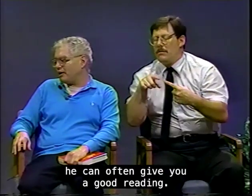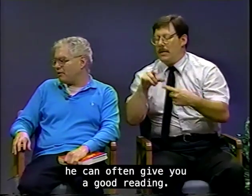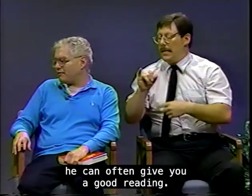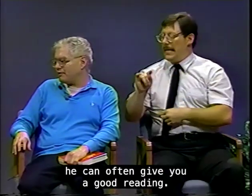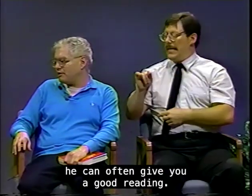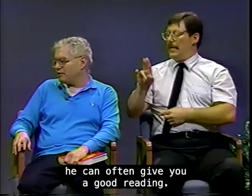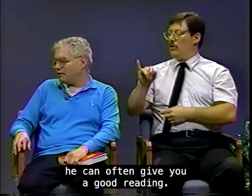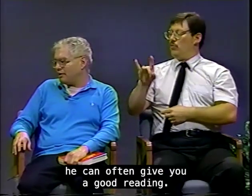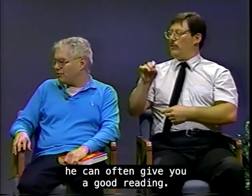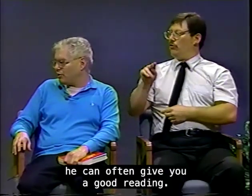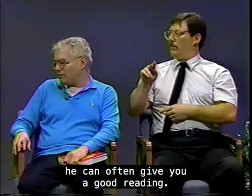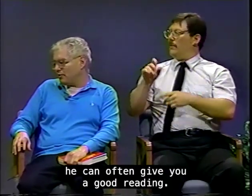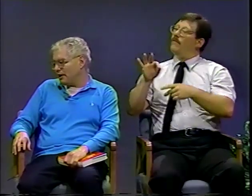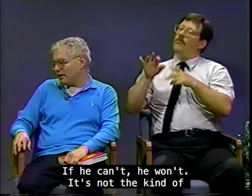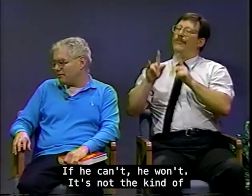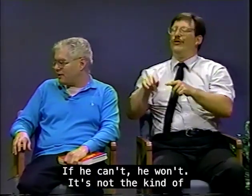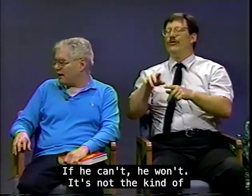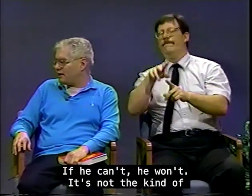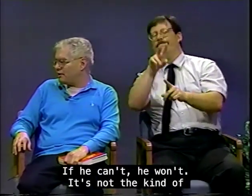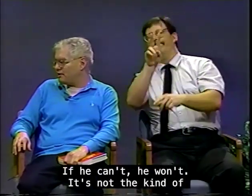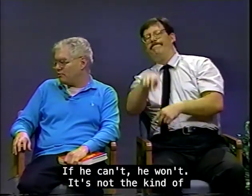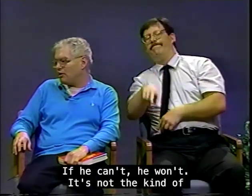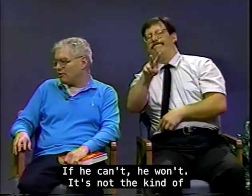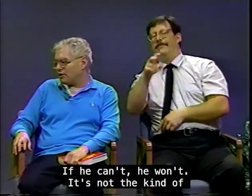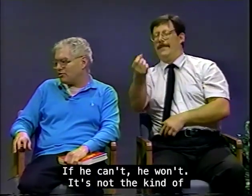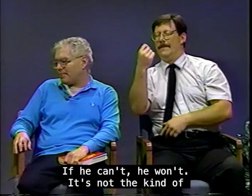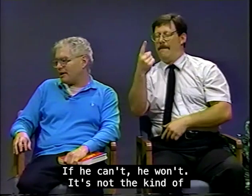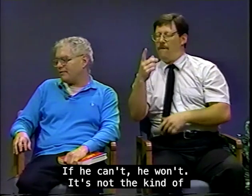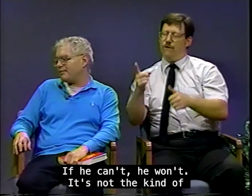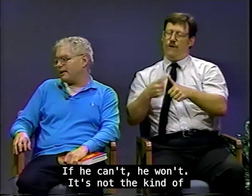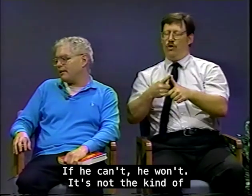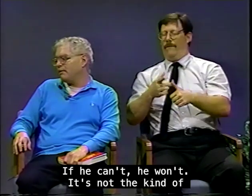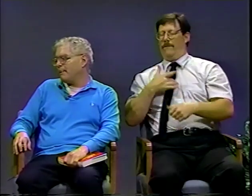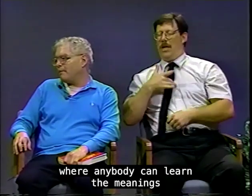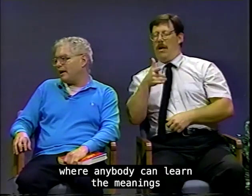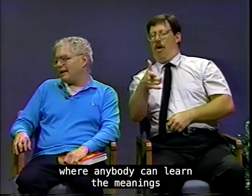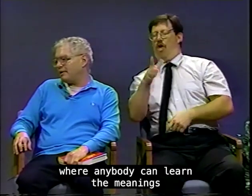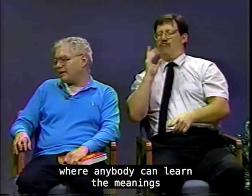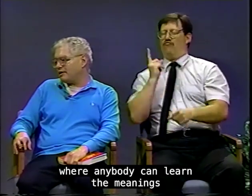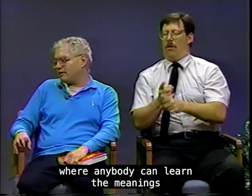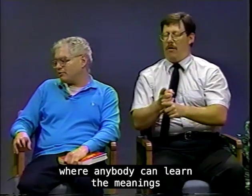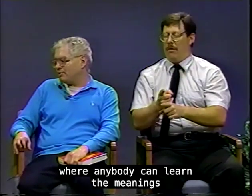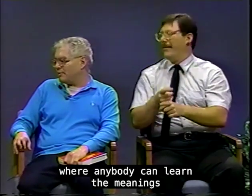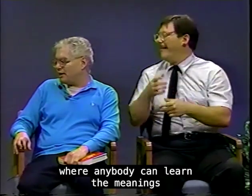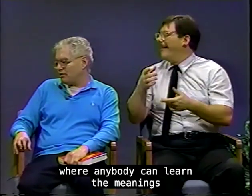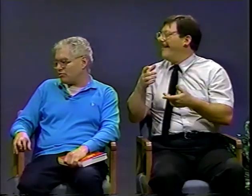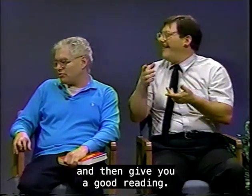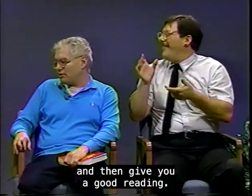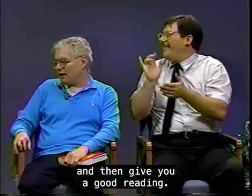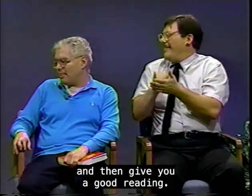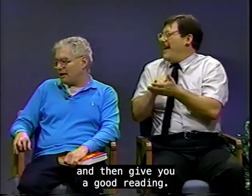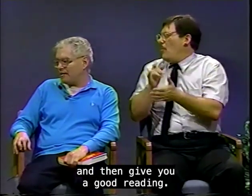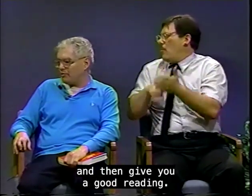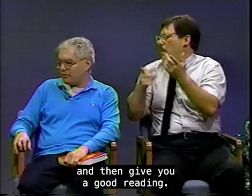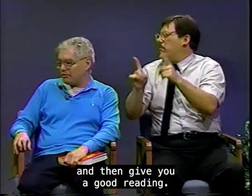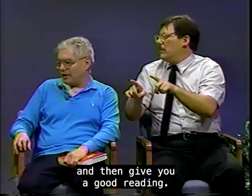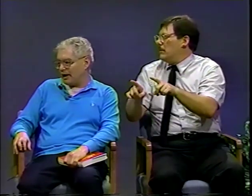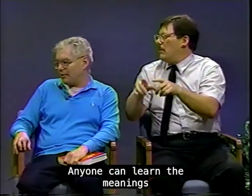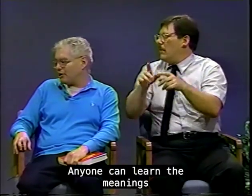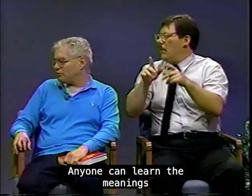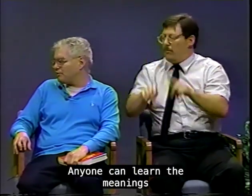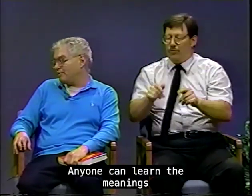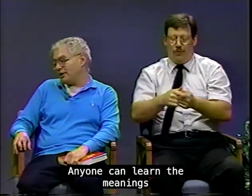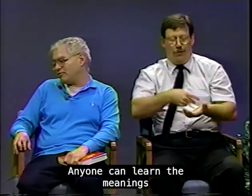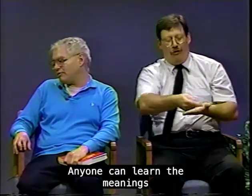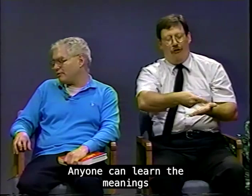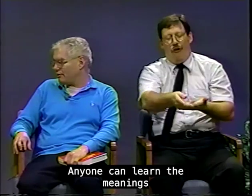kind of thing, he can often give you a good reading. If he can't, he won't. It's not the kind of thing where anybody can learn the meanings and then give you a good reading.